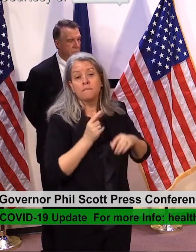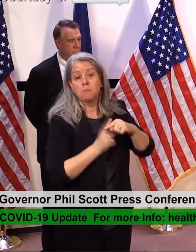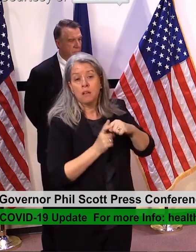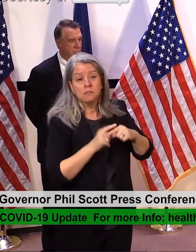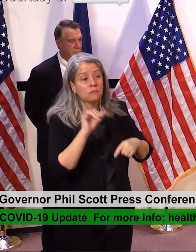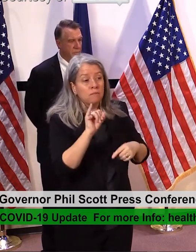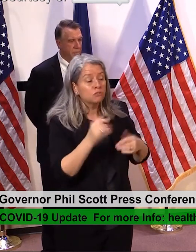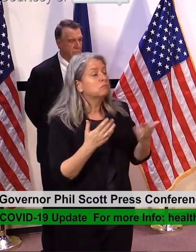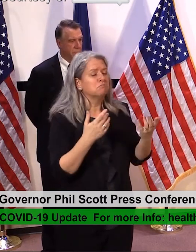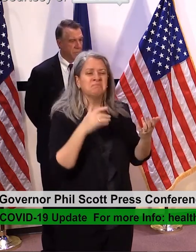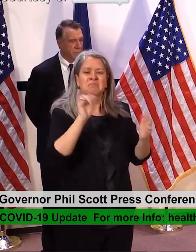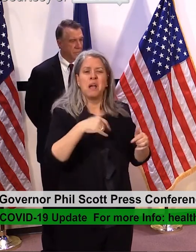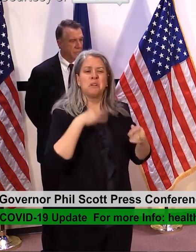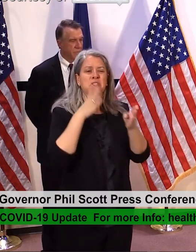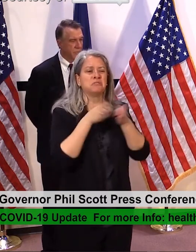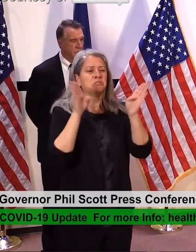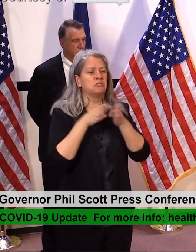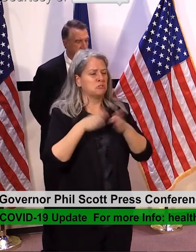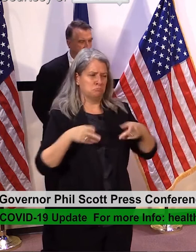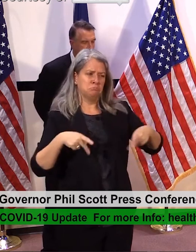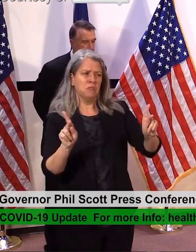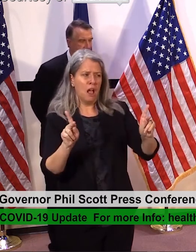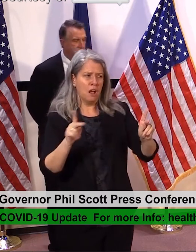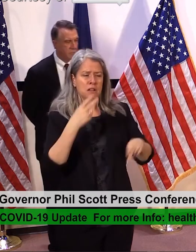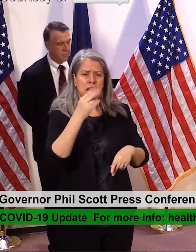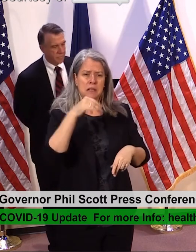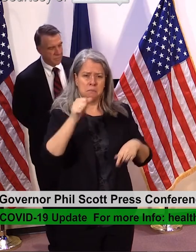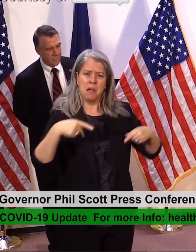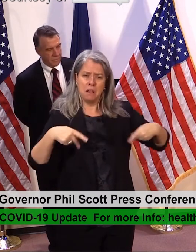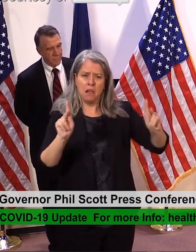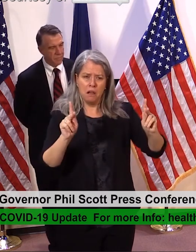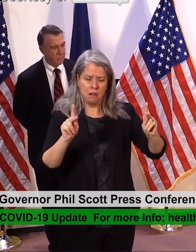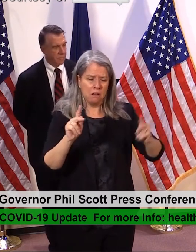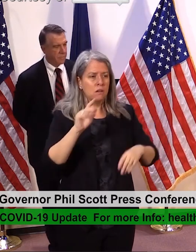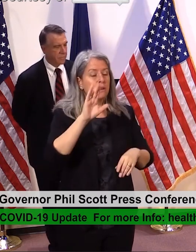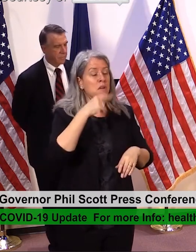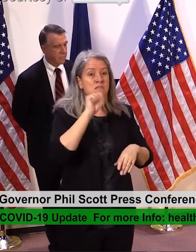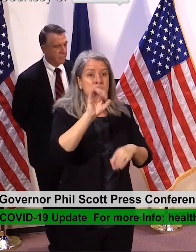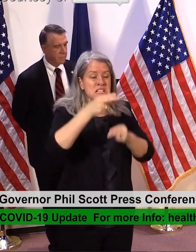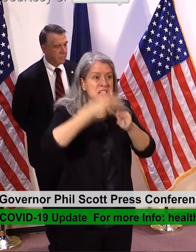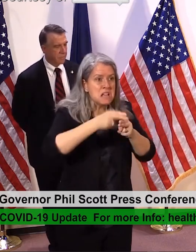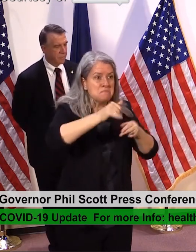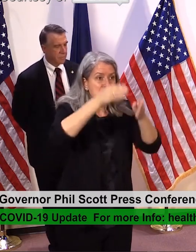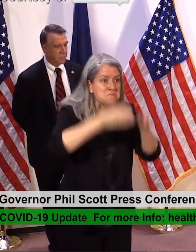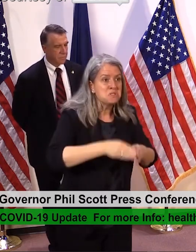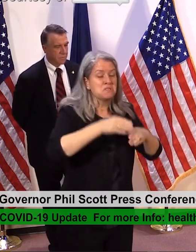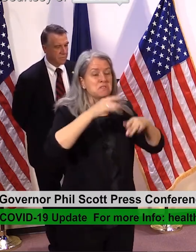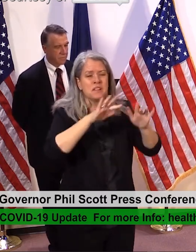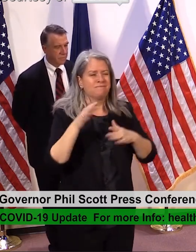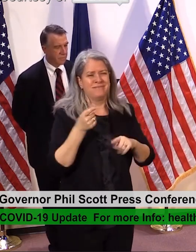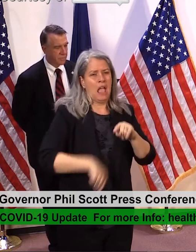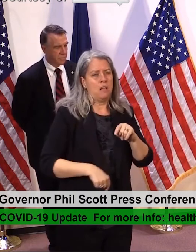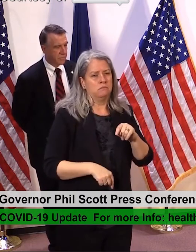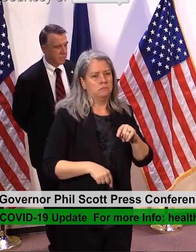an infection, without naming anyone and breaking any HIPAA rules. So it's easy to communicate in that